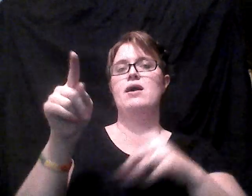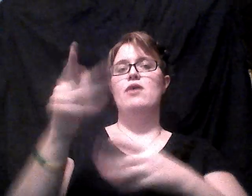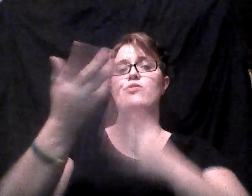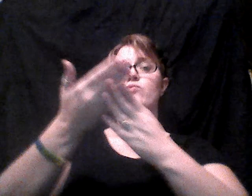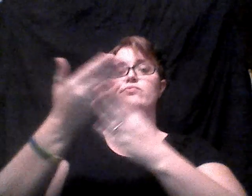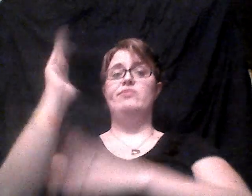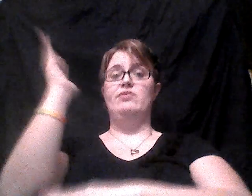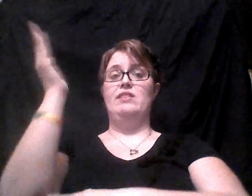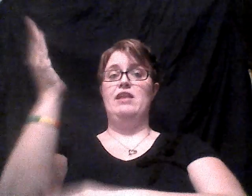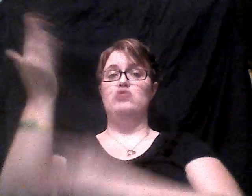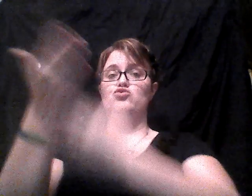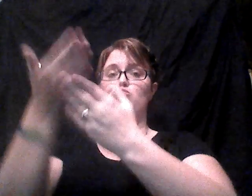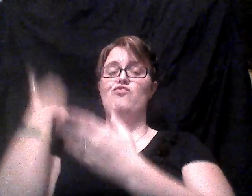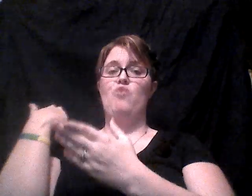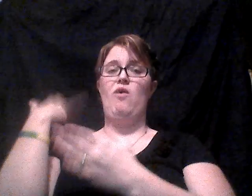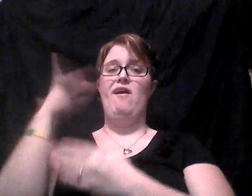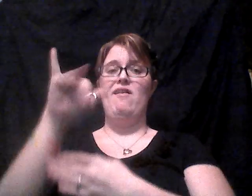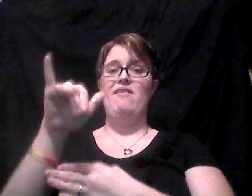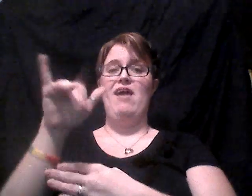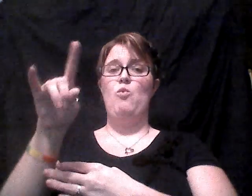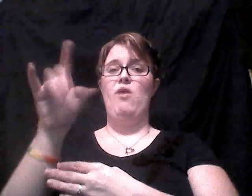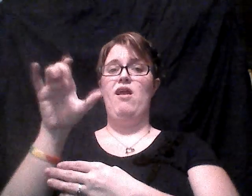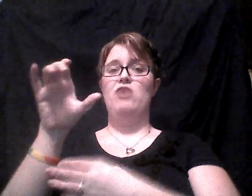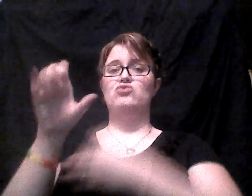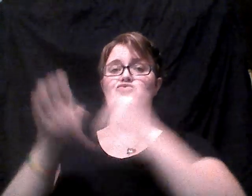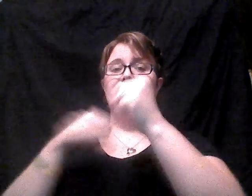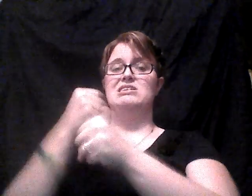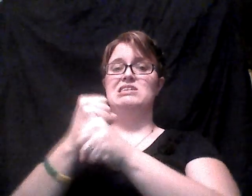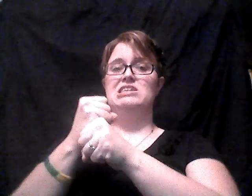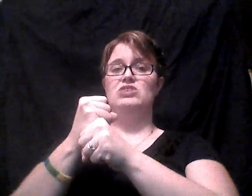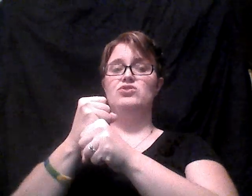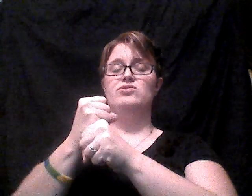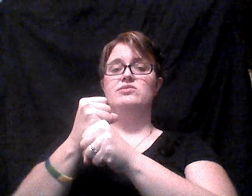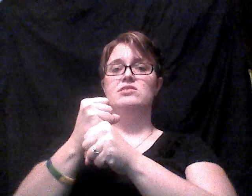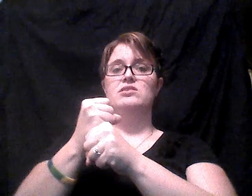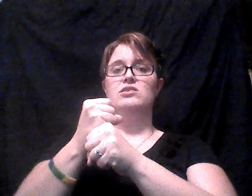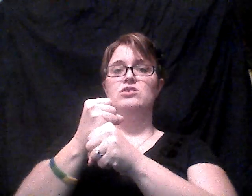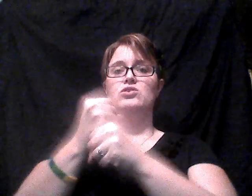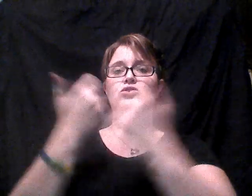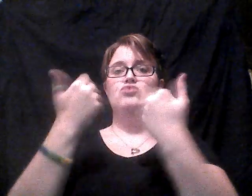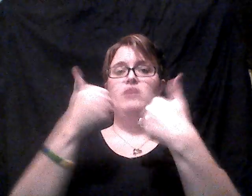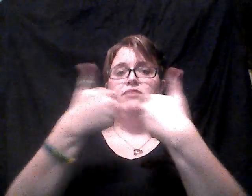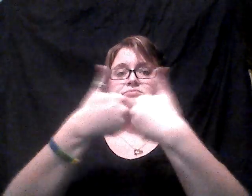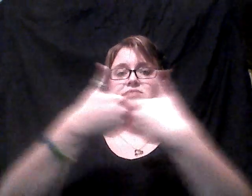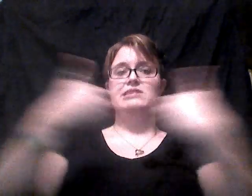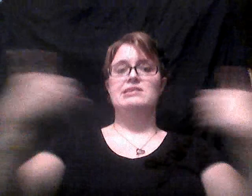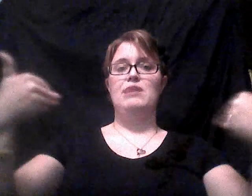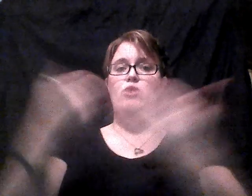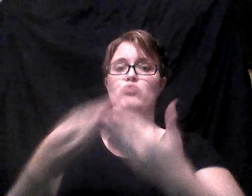extreme excess for some Americans, really a widening of gap between the rich and the poor, but also a growing middle